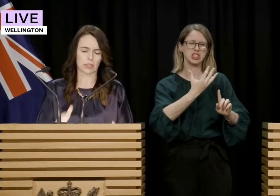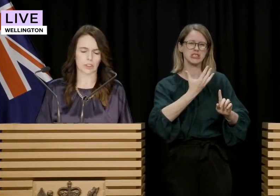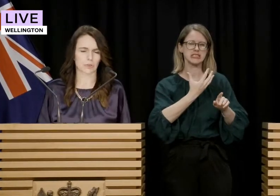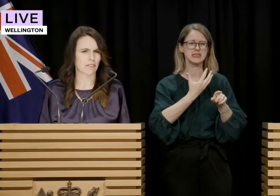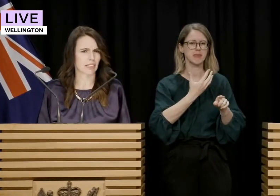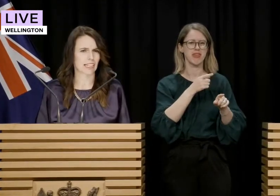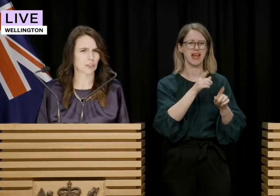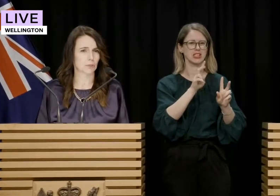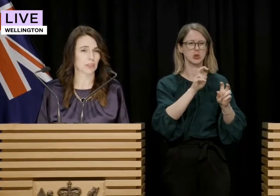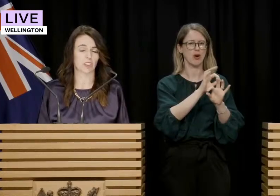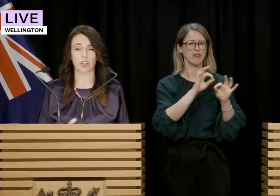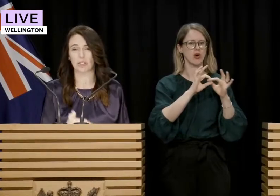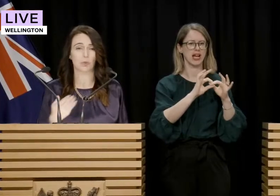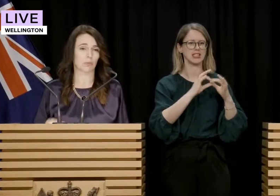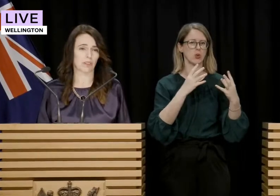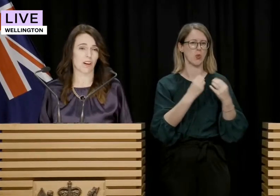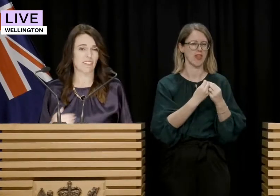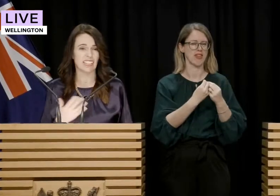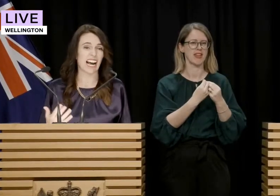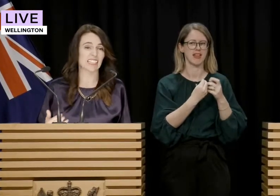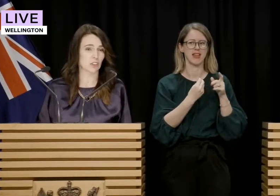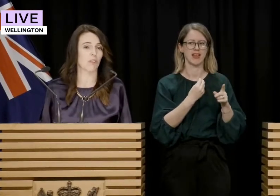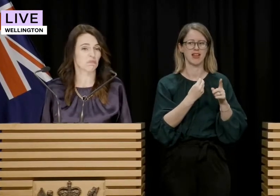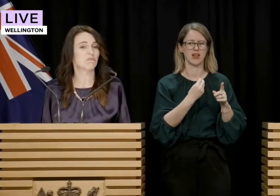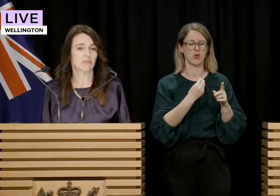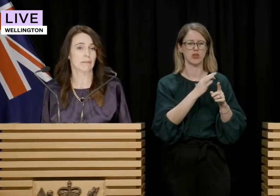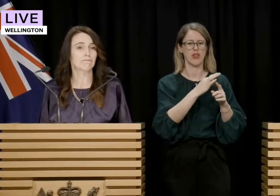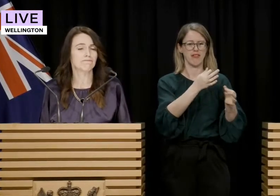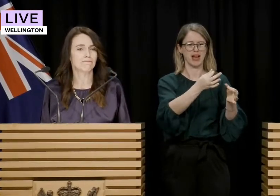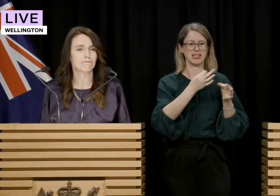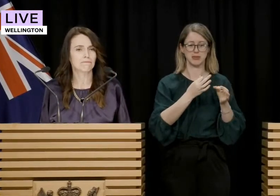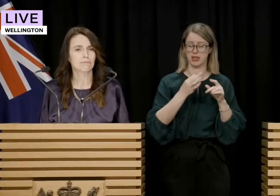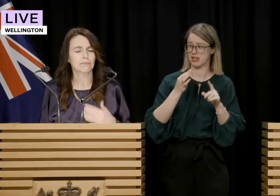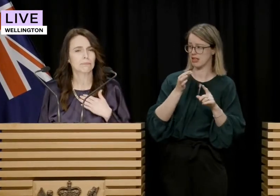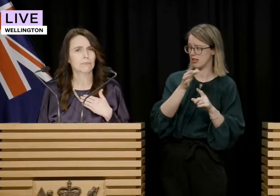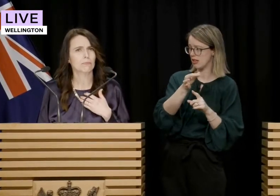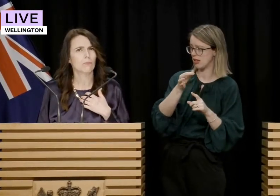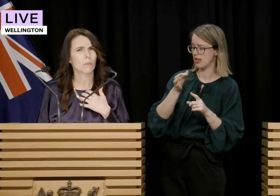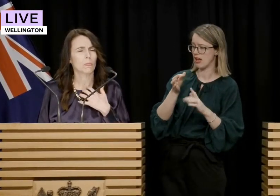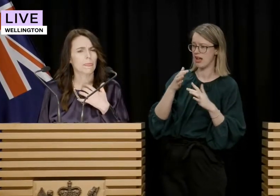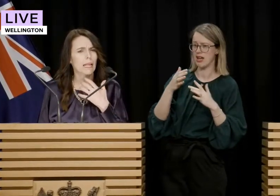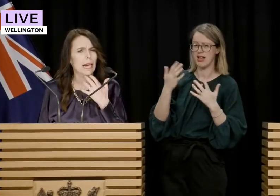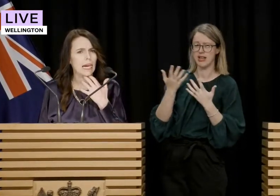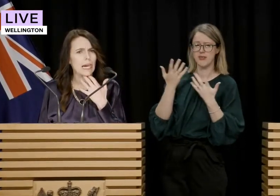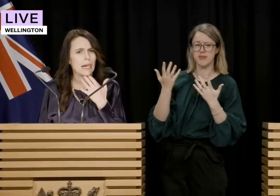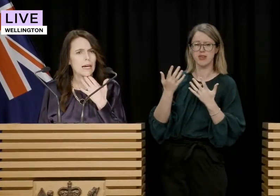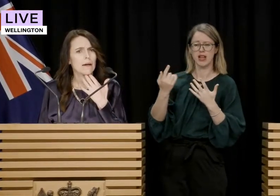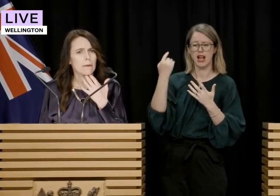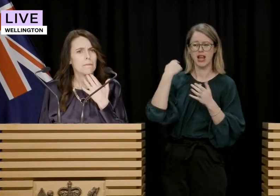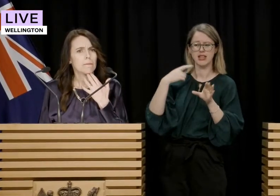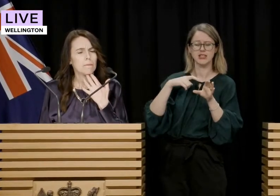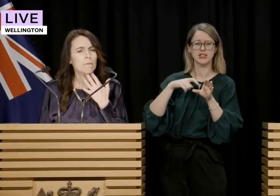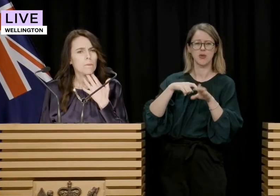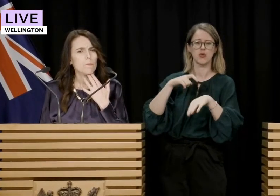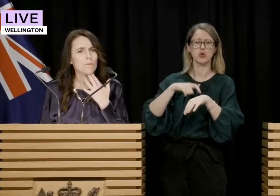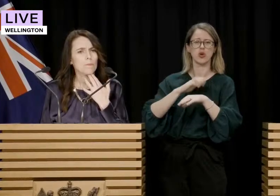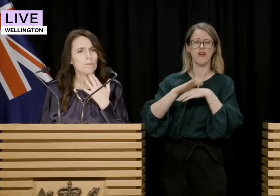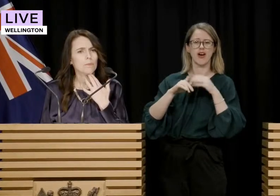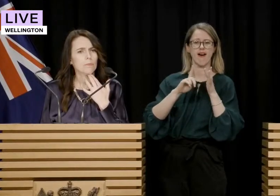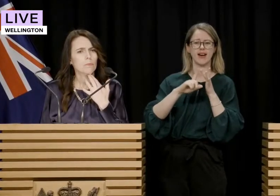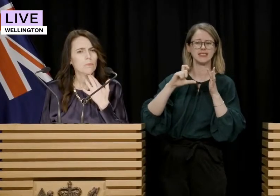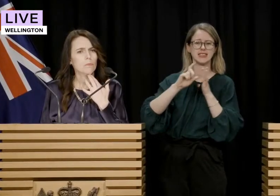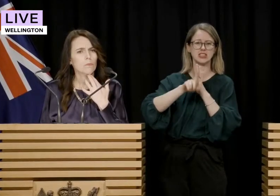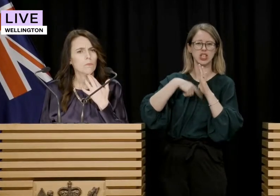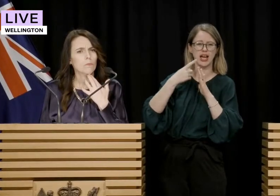That's not an issue I've engaged them directly on, and nor that I've had an ask on. Yeah. Has there been I remember the last time we talked about the ICJ opinion was